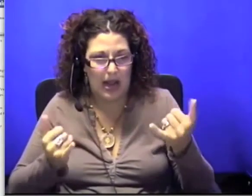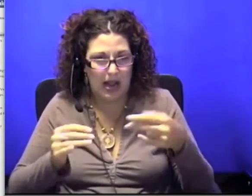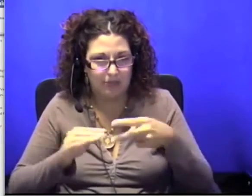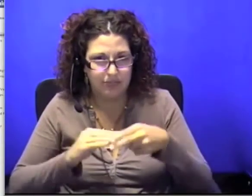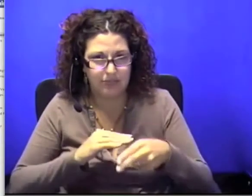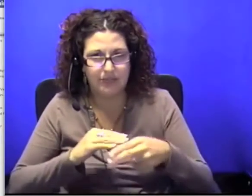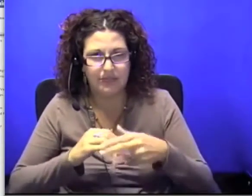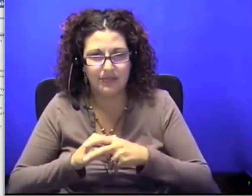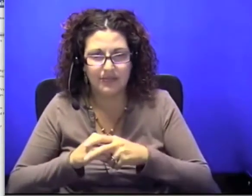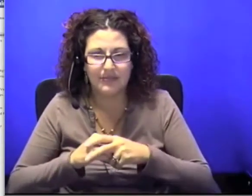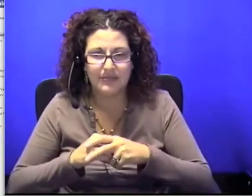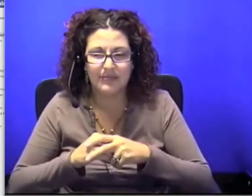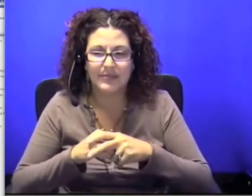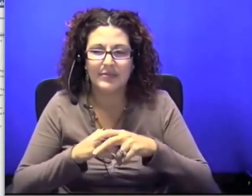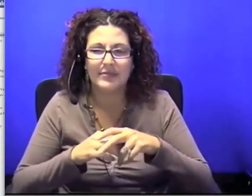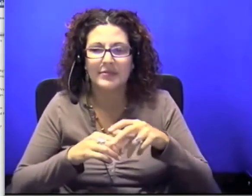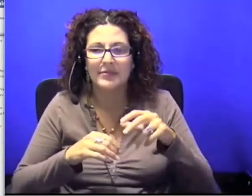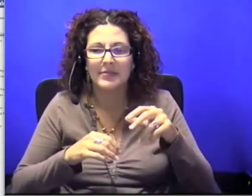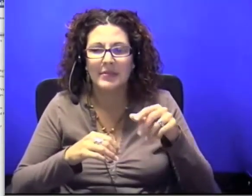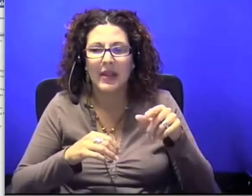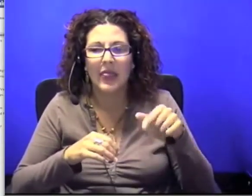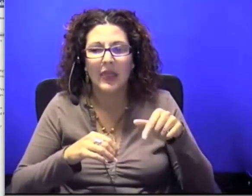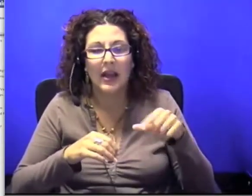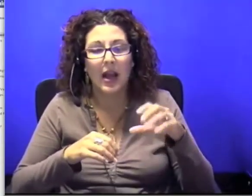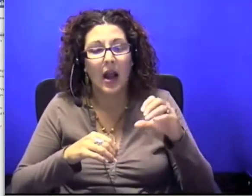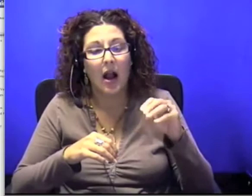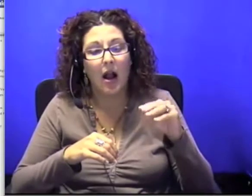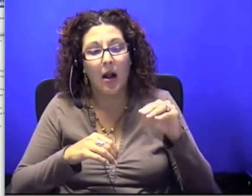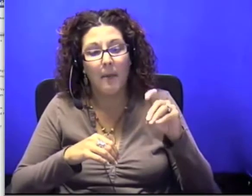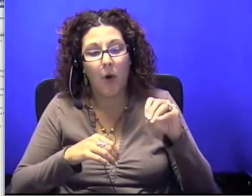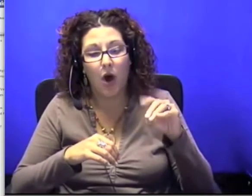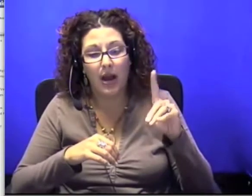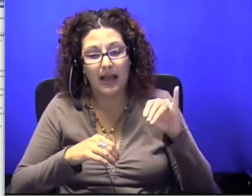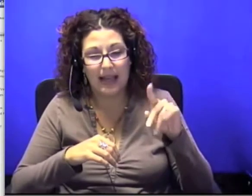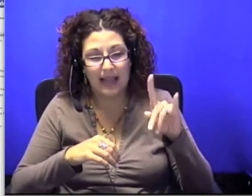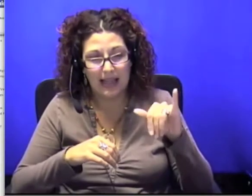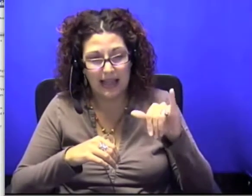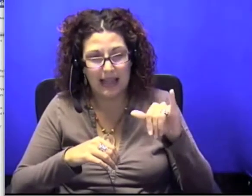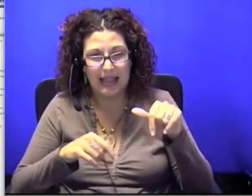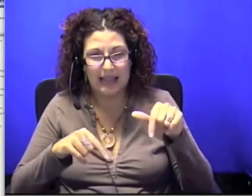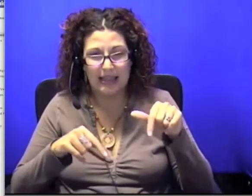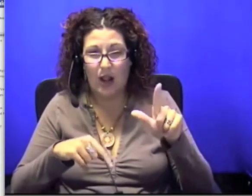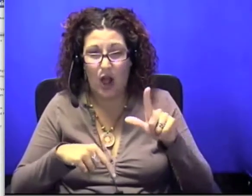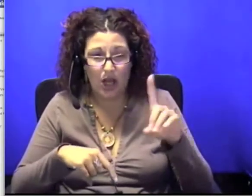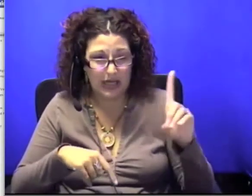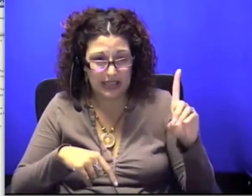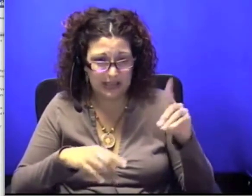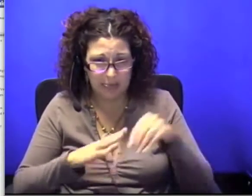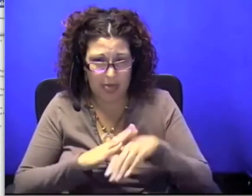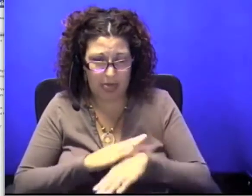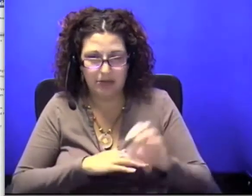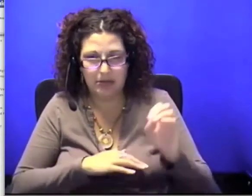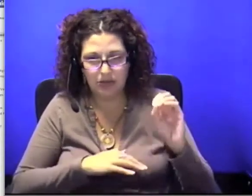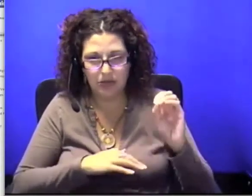then what are they now? Terminated all distributors, all right, because the commodity, the price of the long distance just drove down to